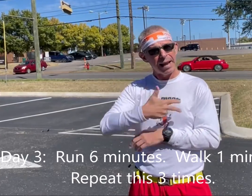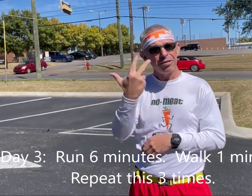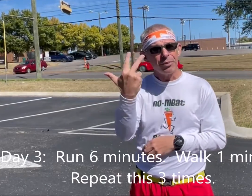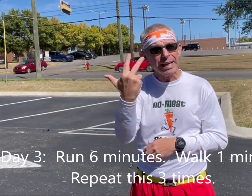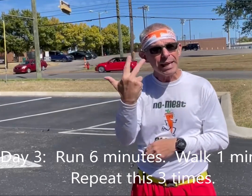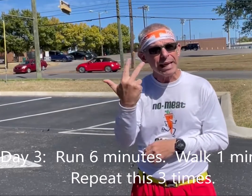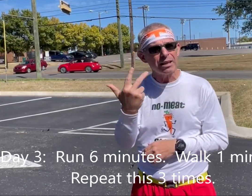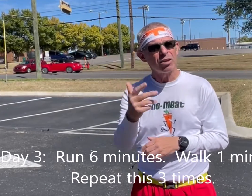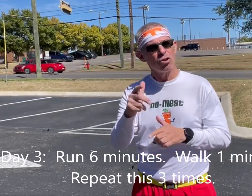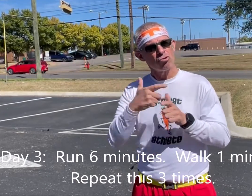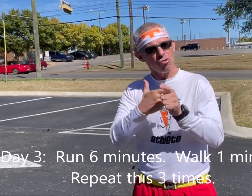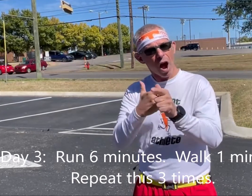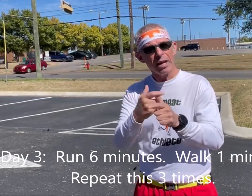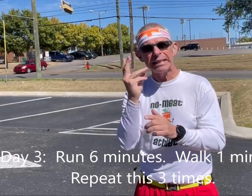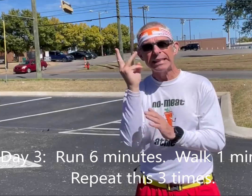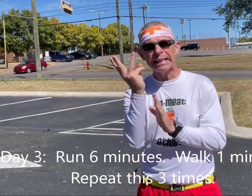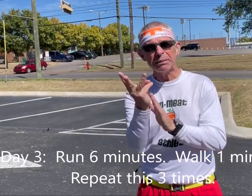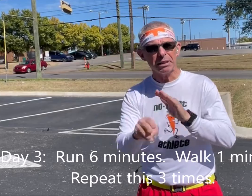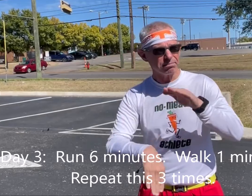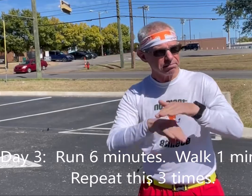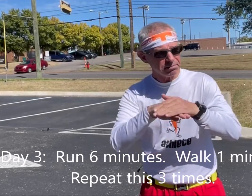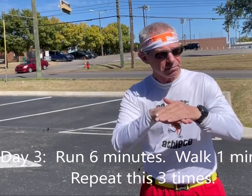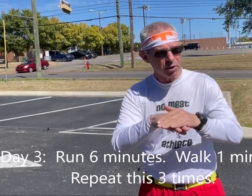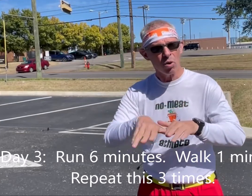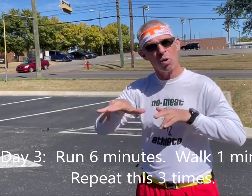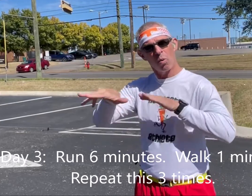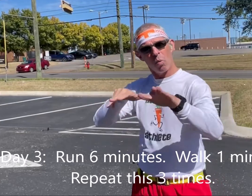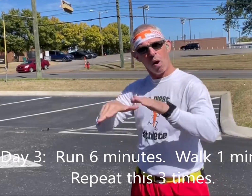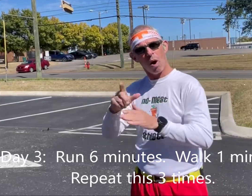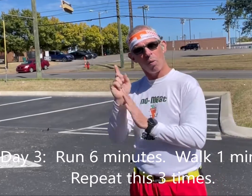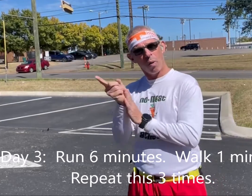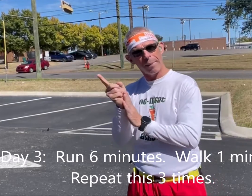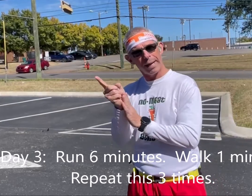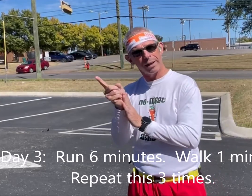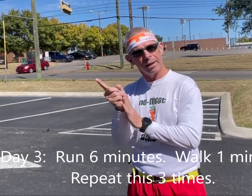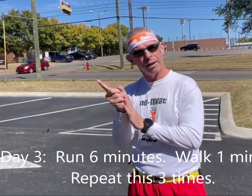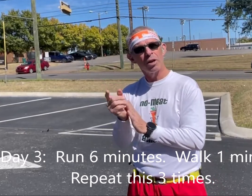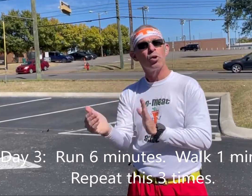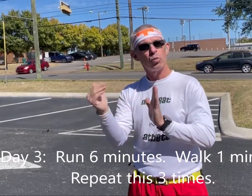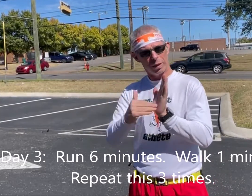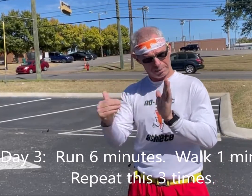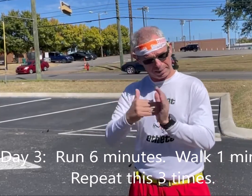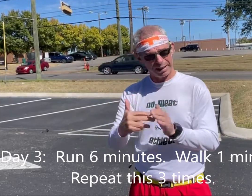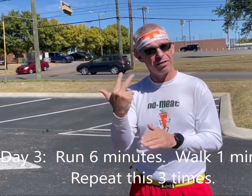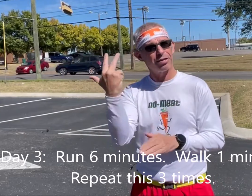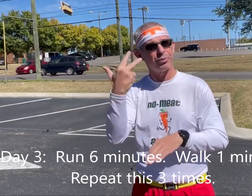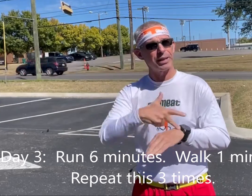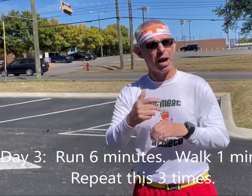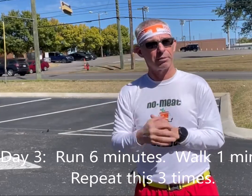Day 3, run 6 minutes, walk 1 minute. Repeat this 3 times.